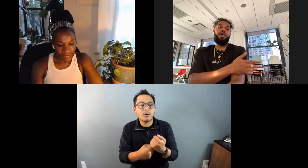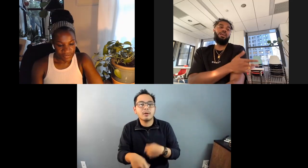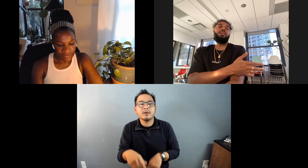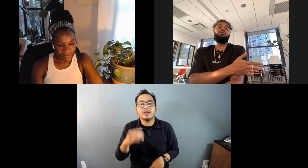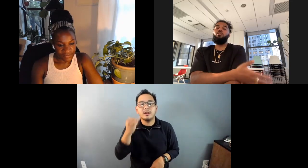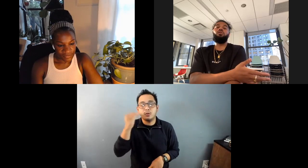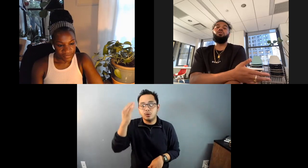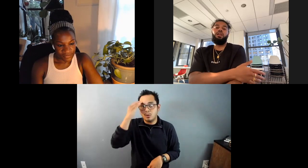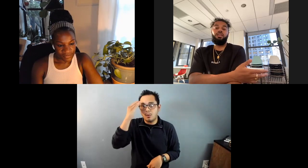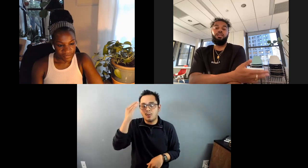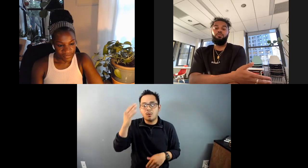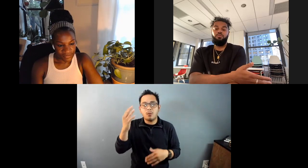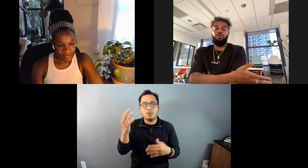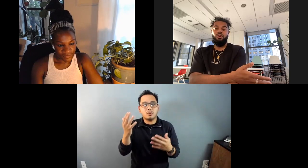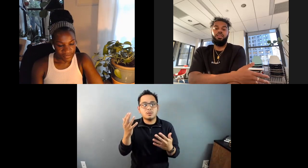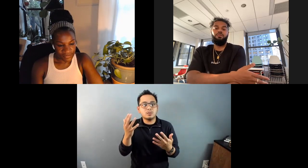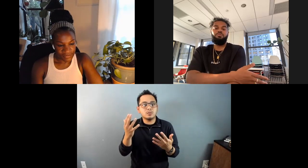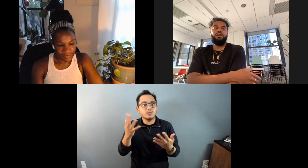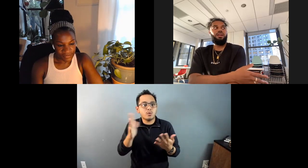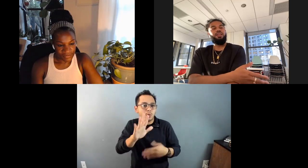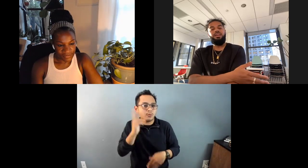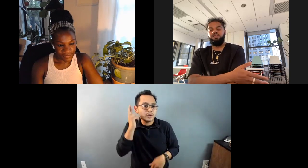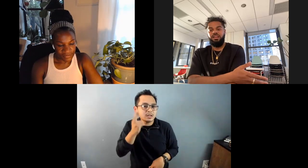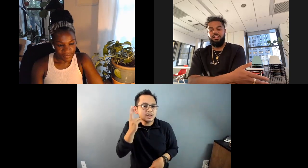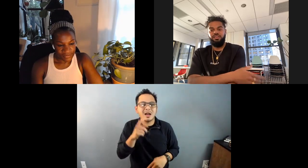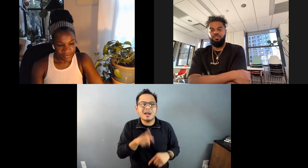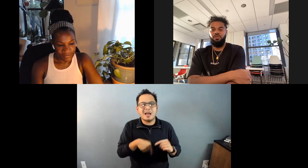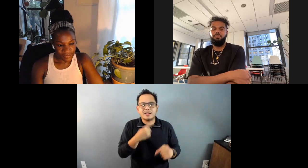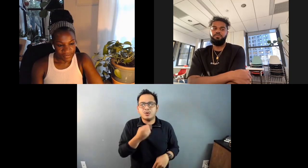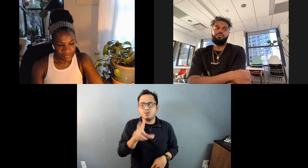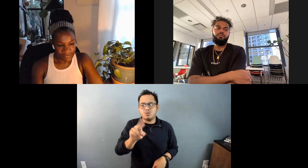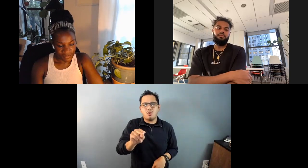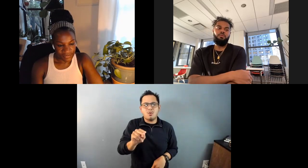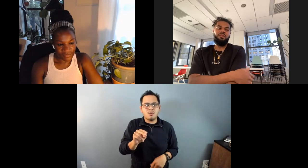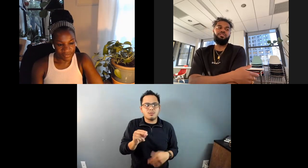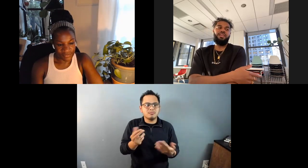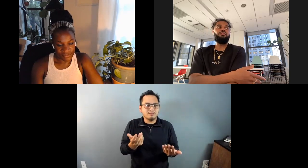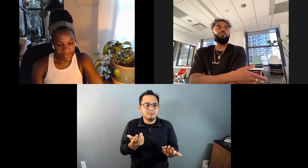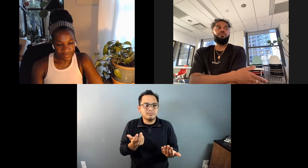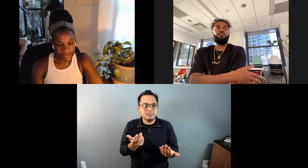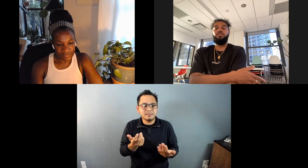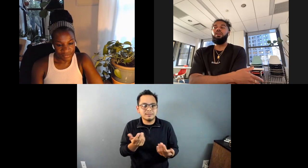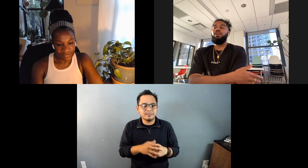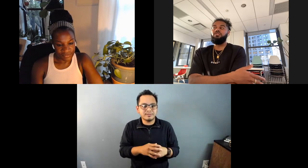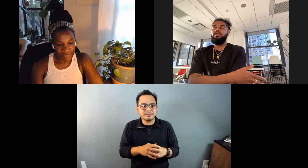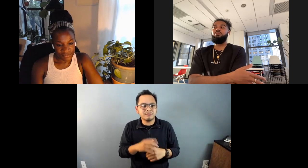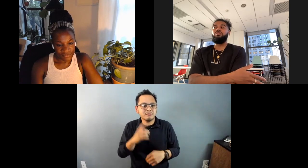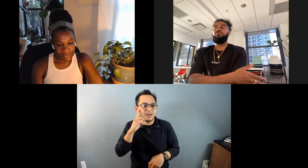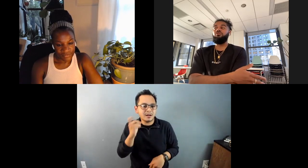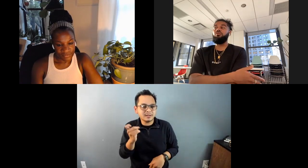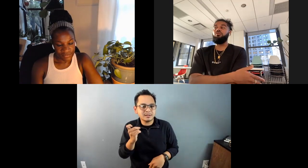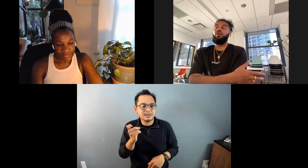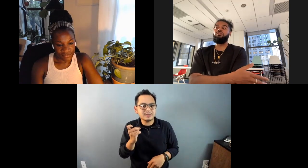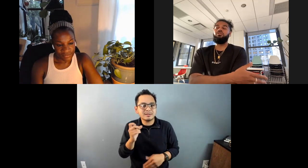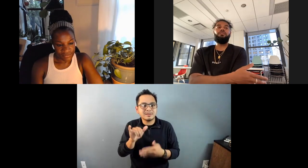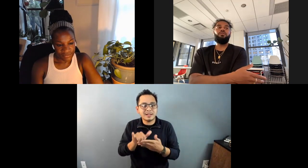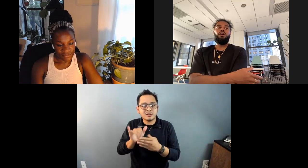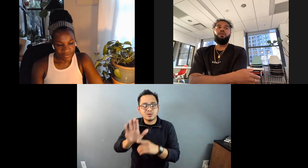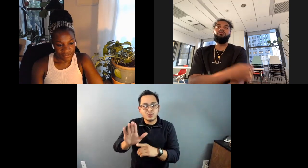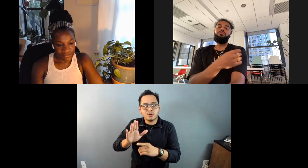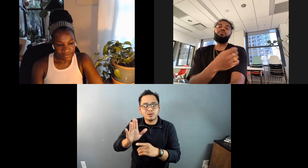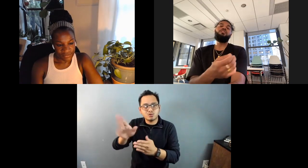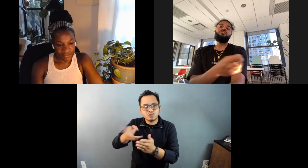economic situations, living in one-bedroom apartments in these neighborhoods. And, I want to just make sure